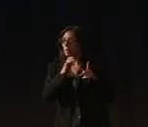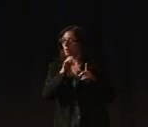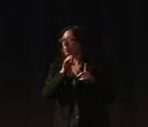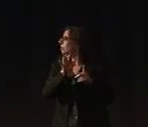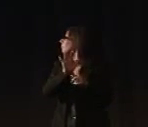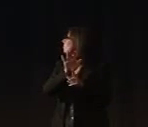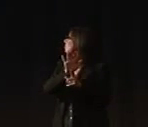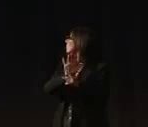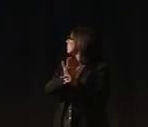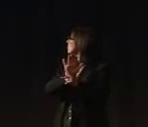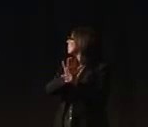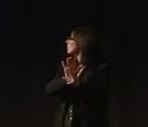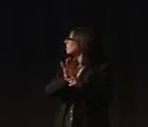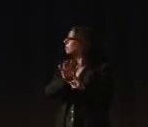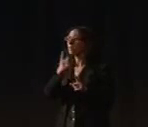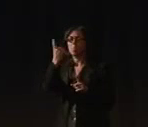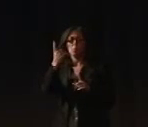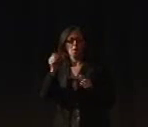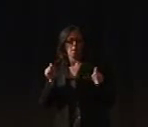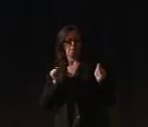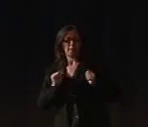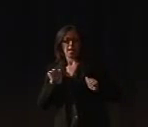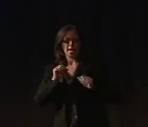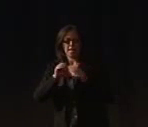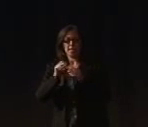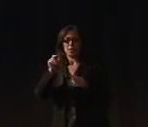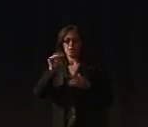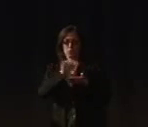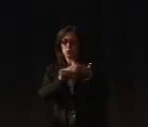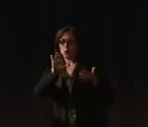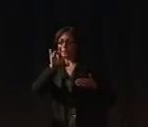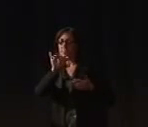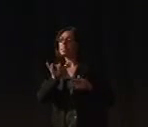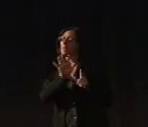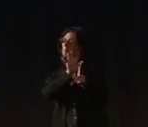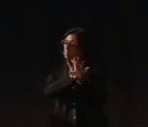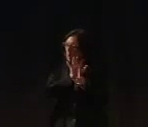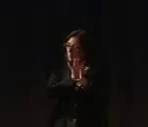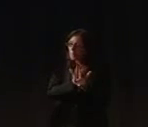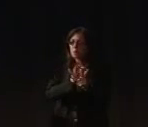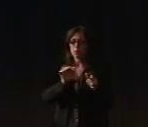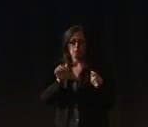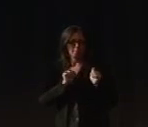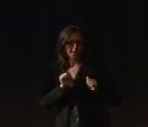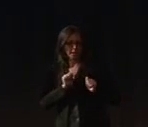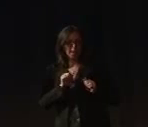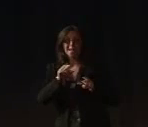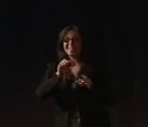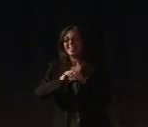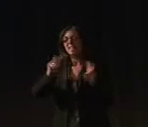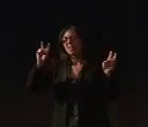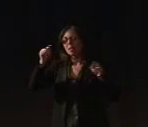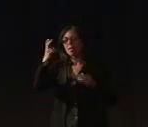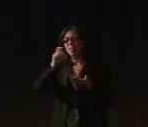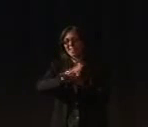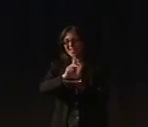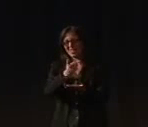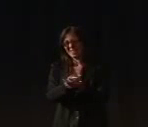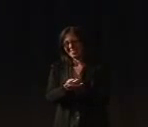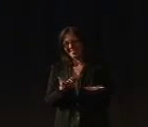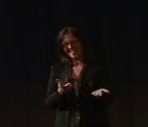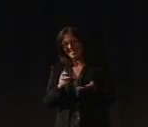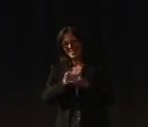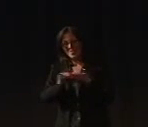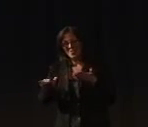you have seen it. It was in New York. I'm very proud of seeing that in a very chic place, I understand, the kitchen. In New